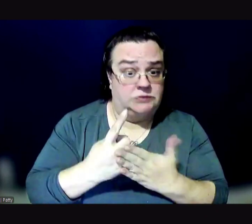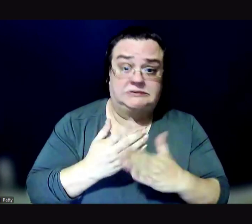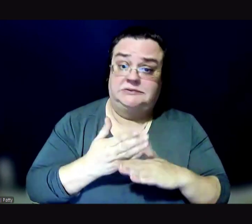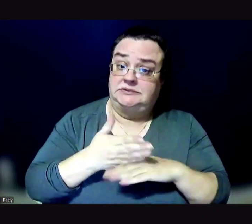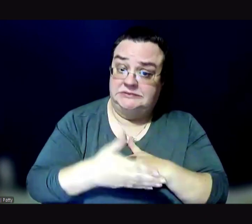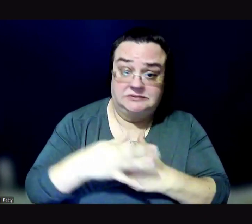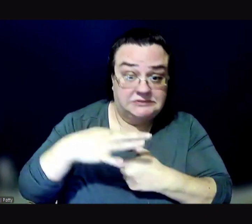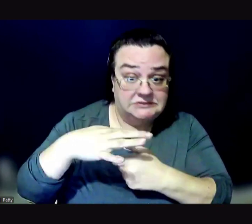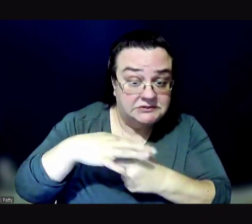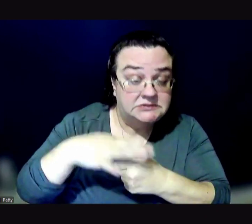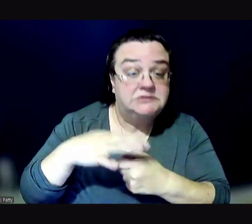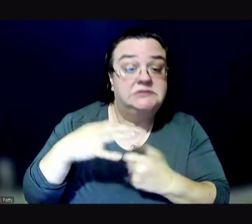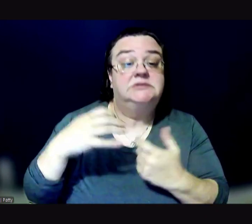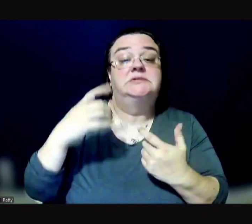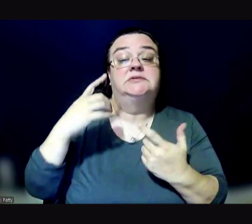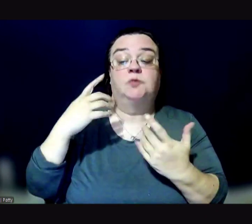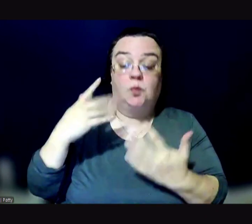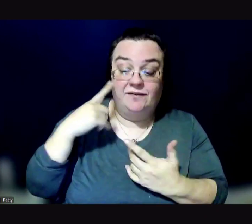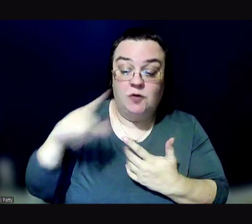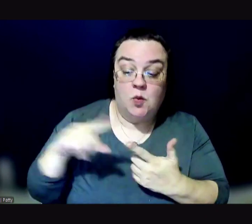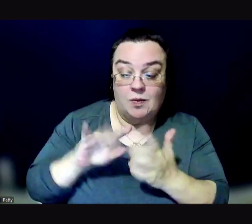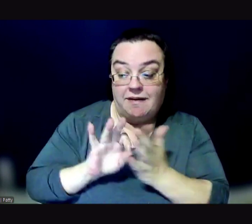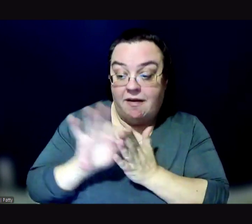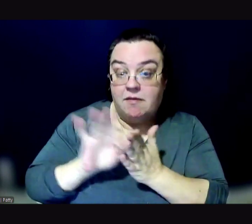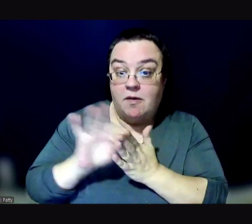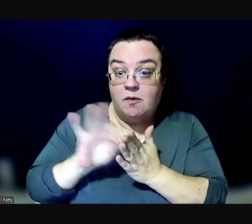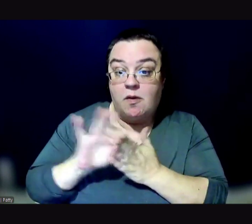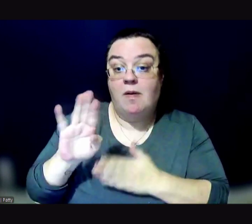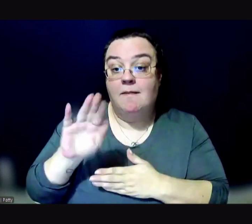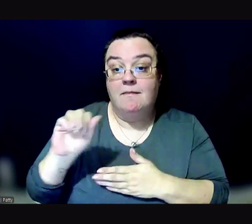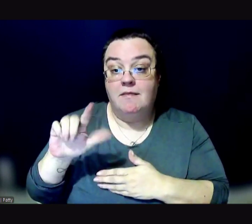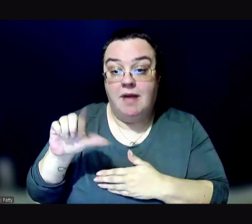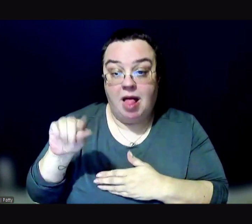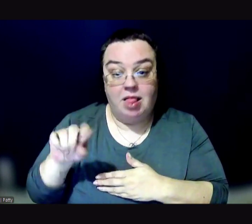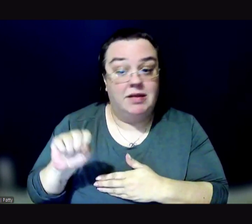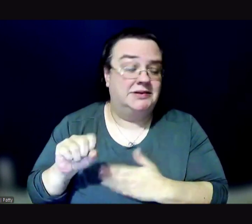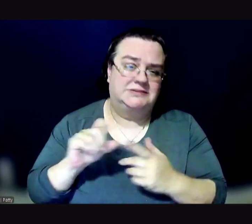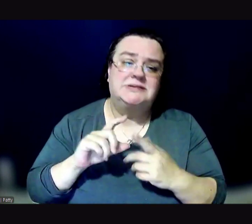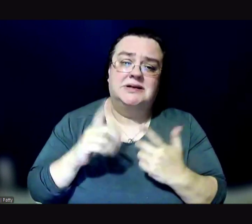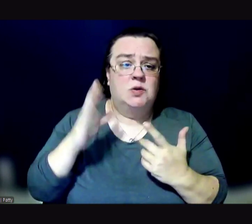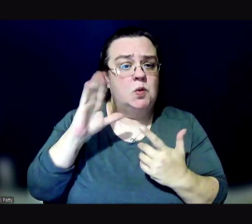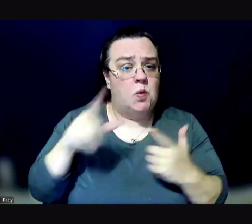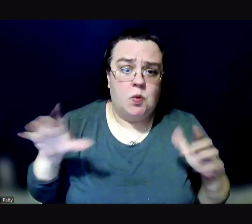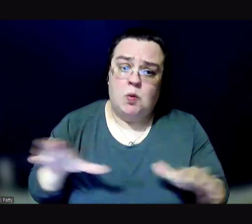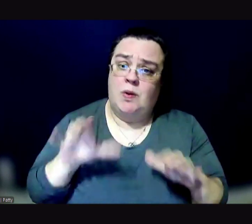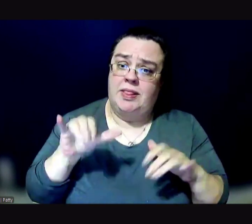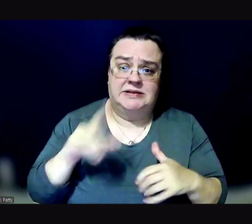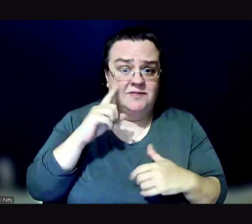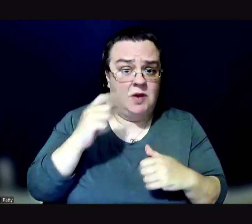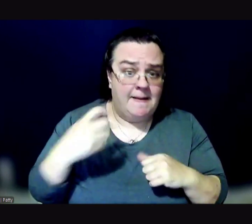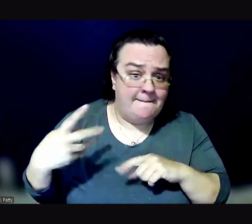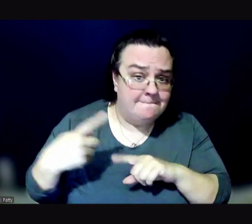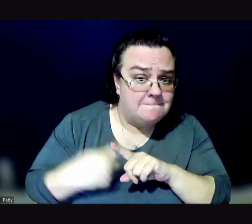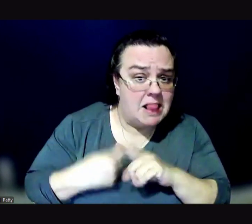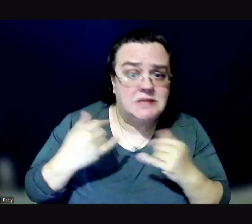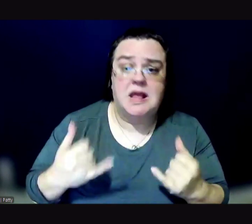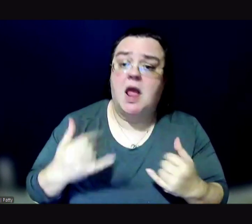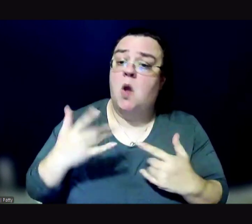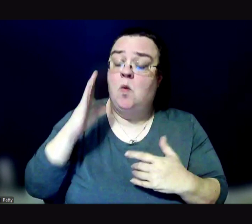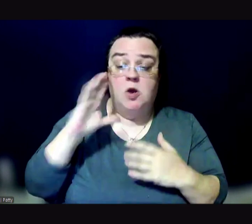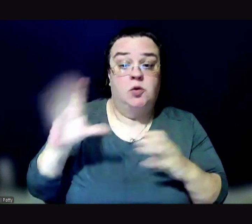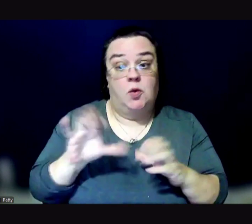election for you all to count the ballots, but you all have been doing this for months now, and we'll do this after months.